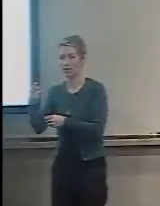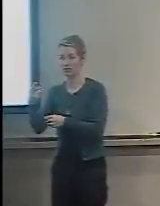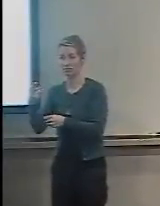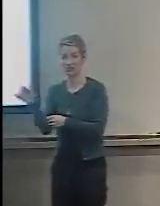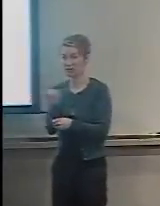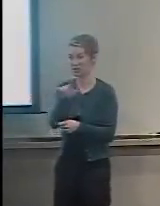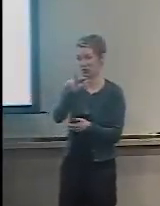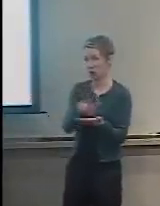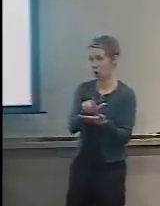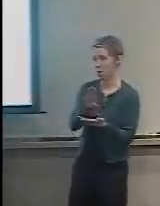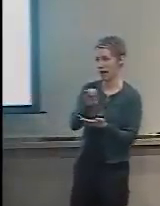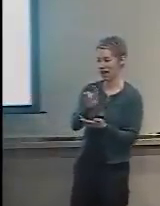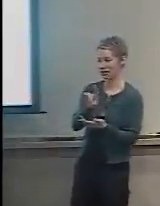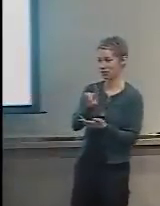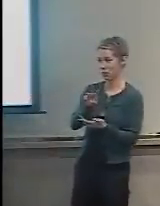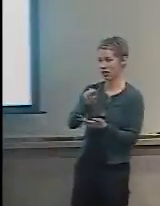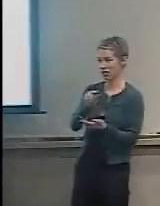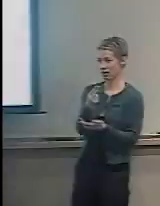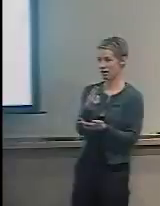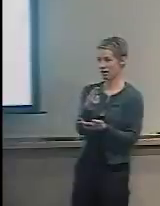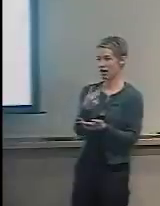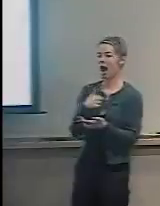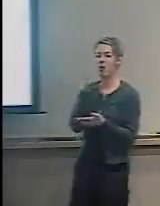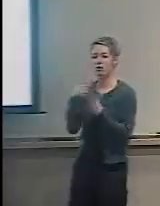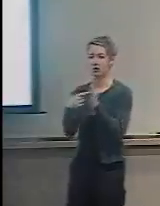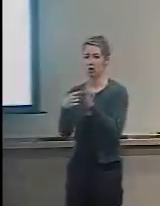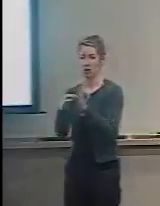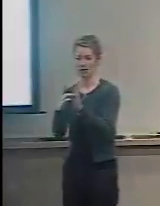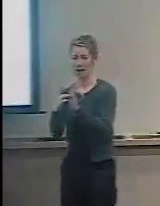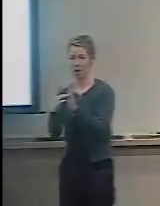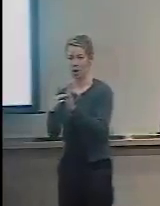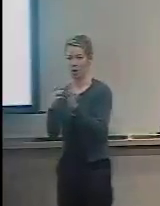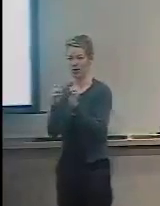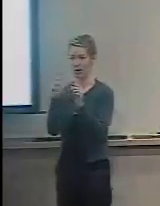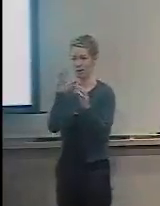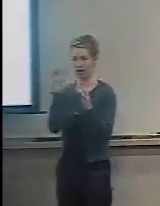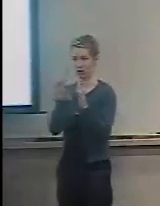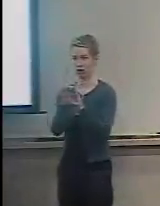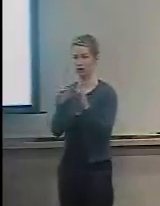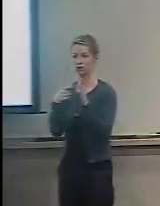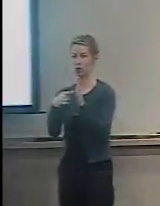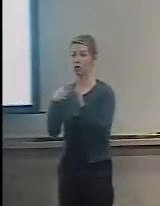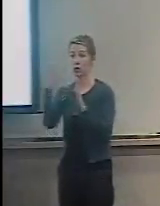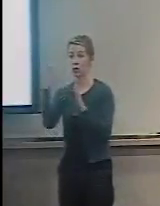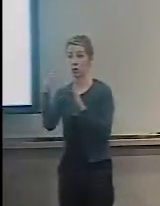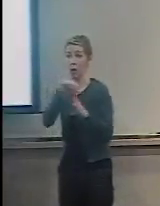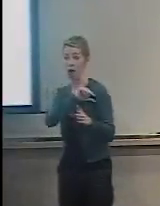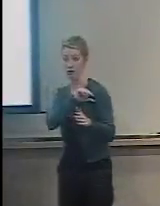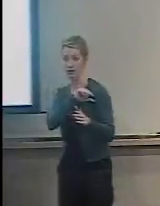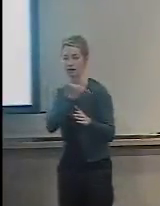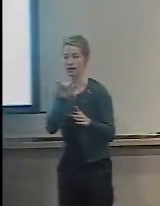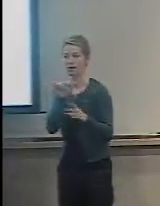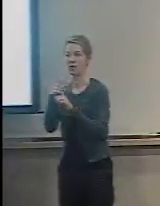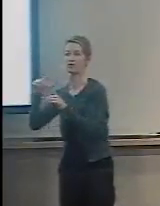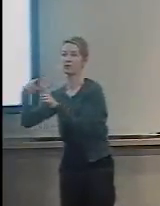little demo, not a demo, a picture in a moment of the quality that you actually do get, at least in Japan, because I have a picture of